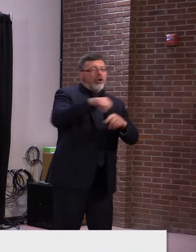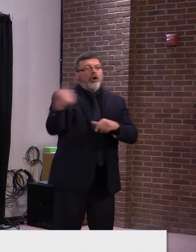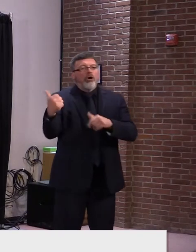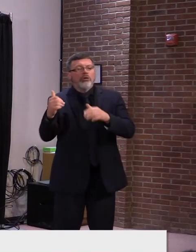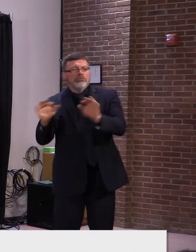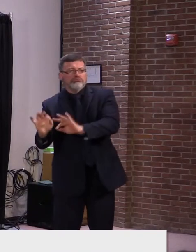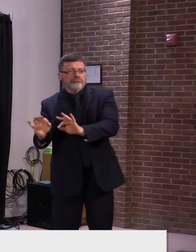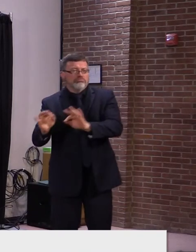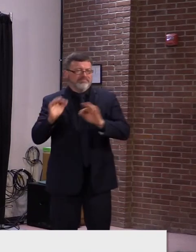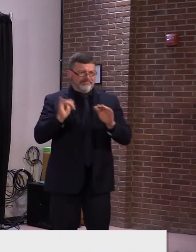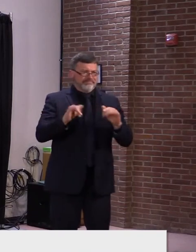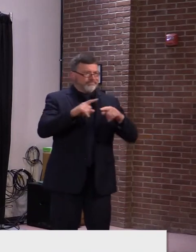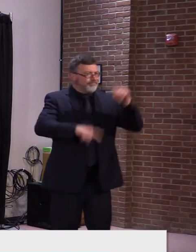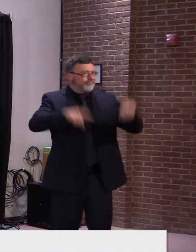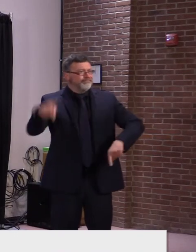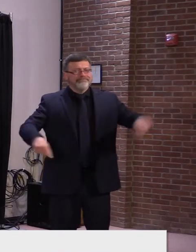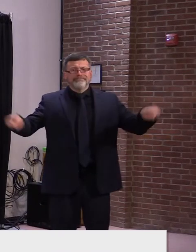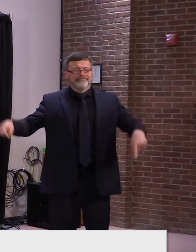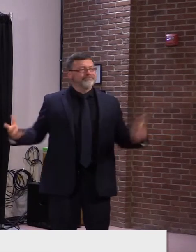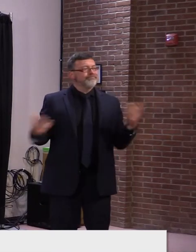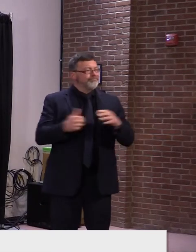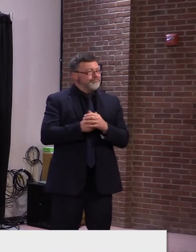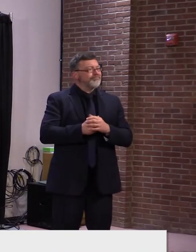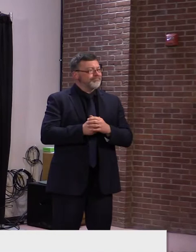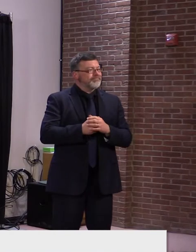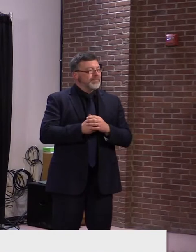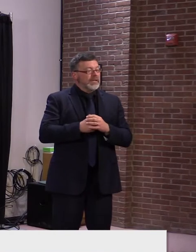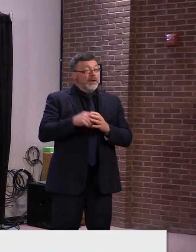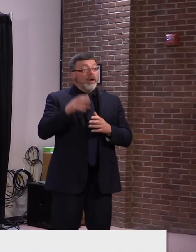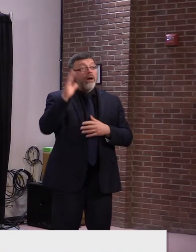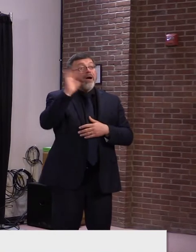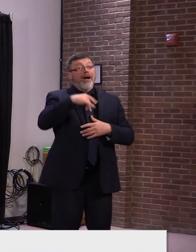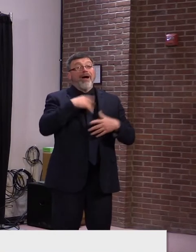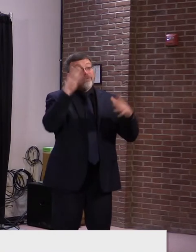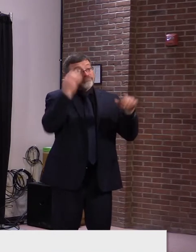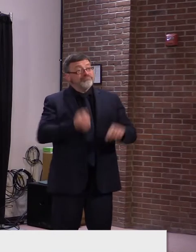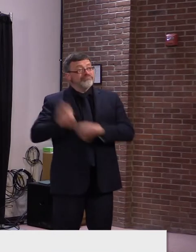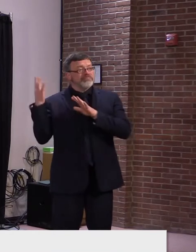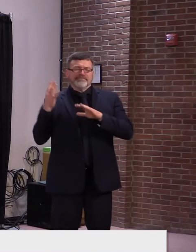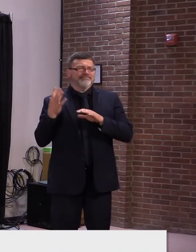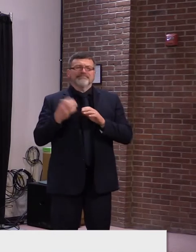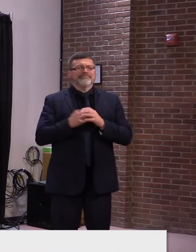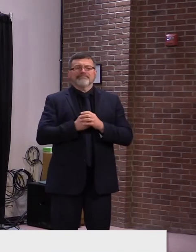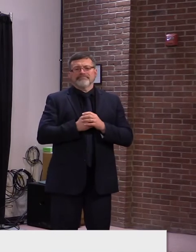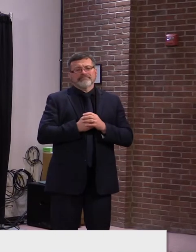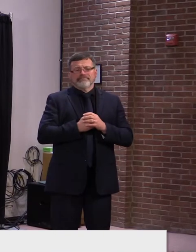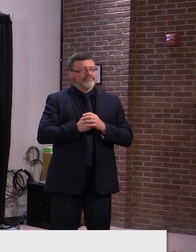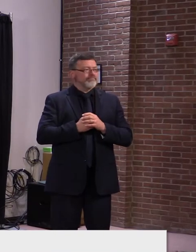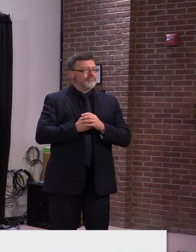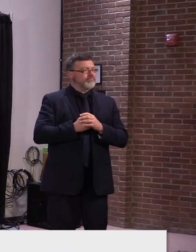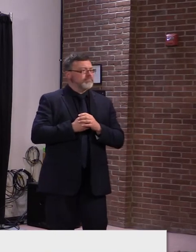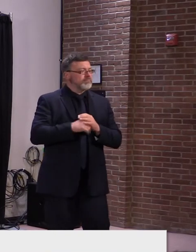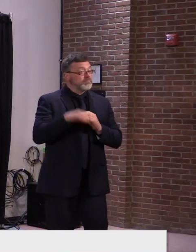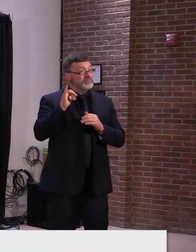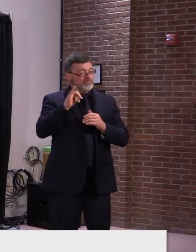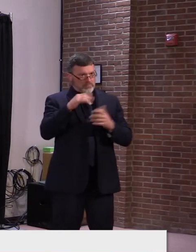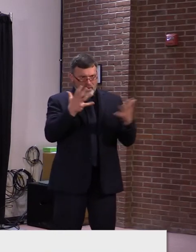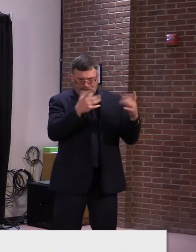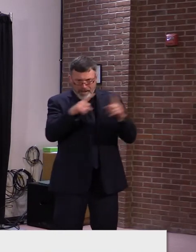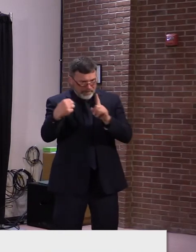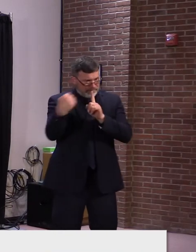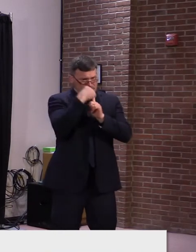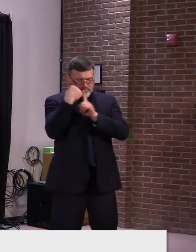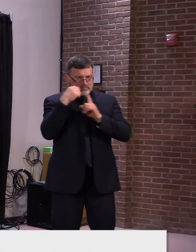experiences, and we need to use the lessons learned as we move forward with our recovery as a state. We've also